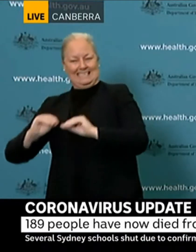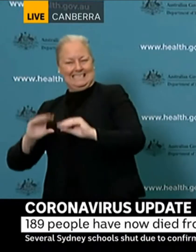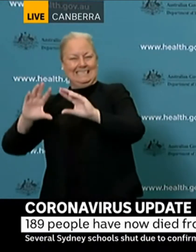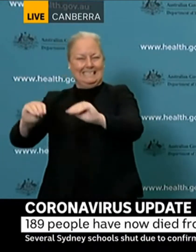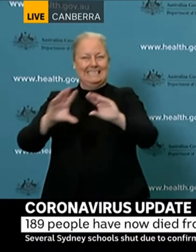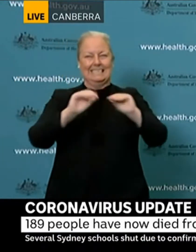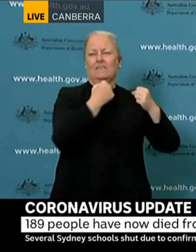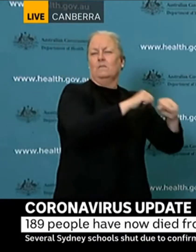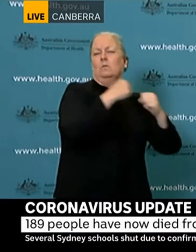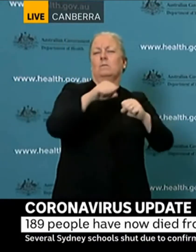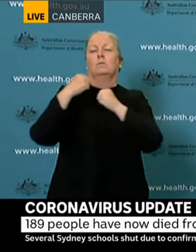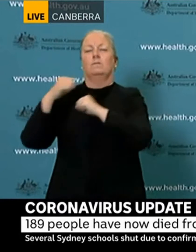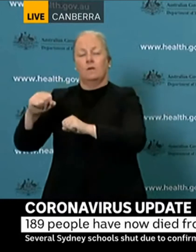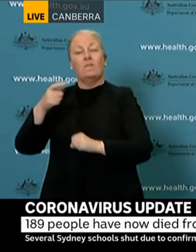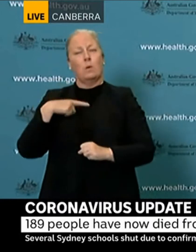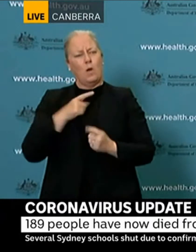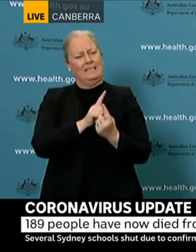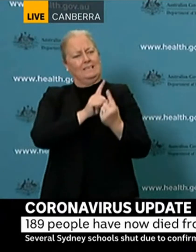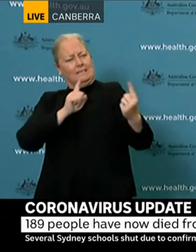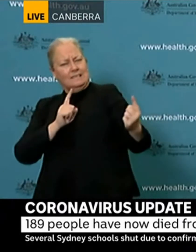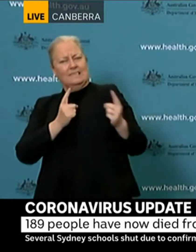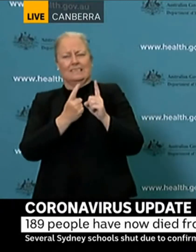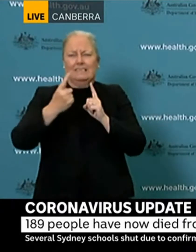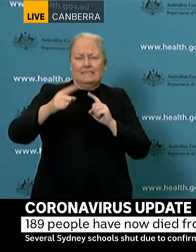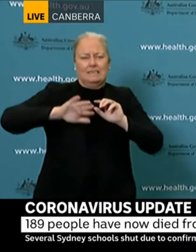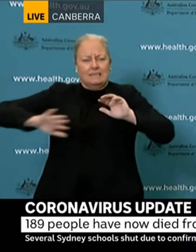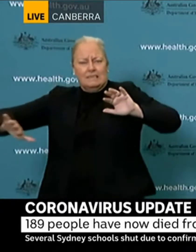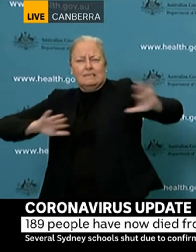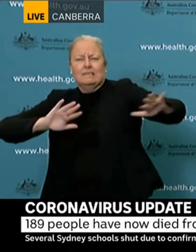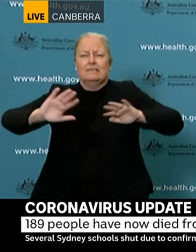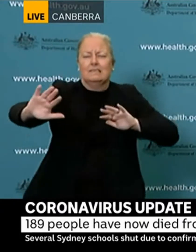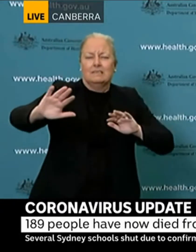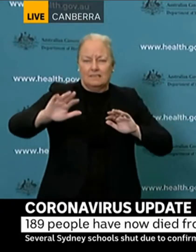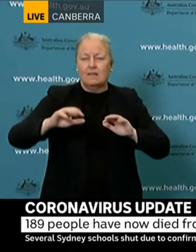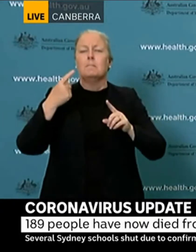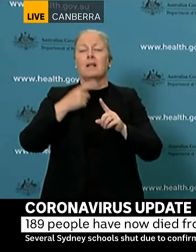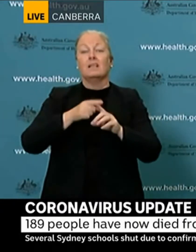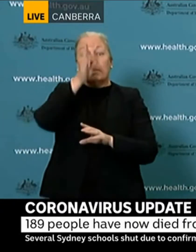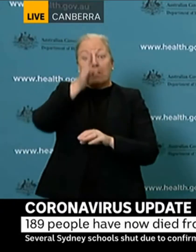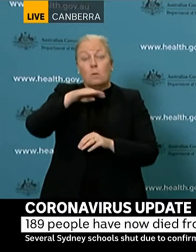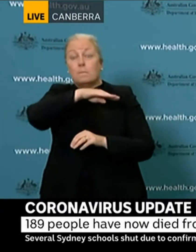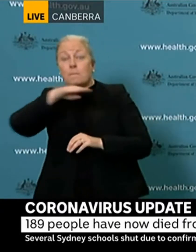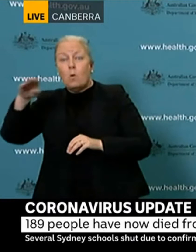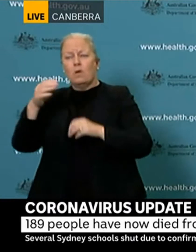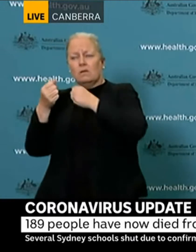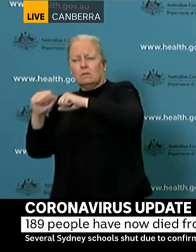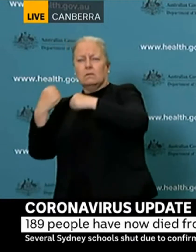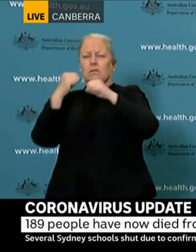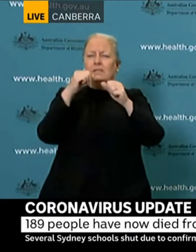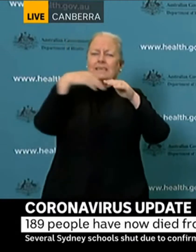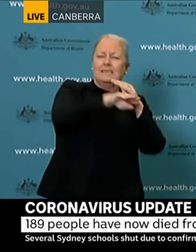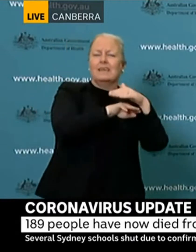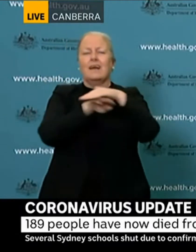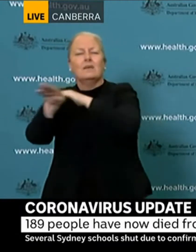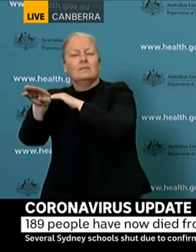social distancing and indeed the border restrictions with other states out of Victoria, that's all about decreasing the